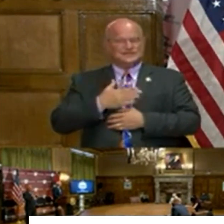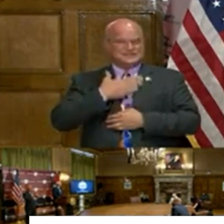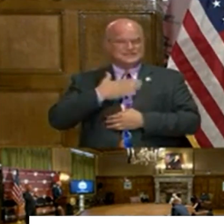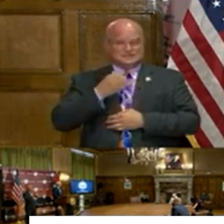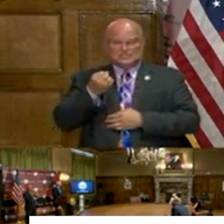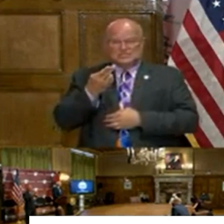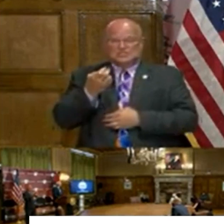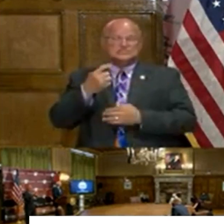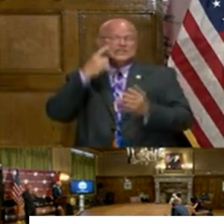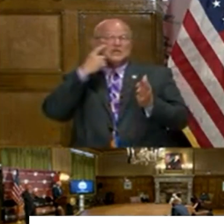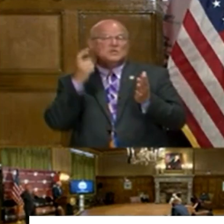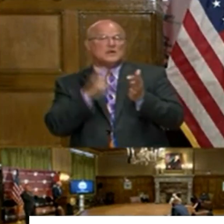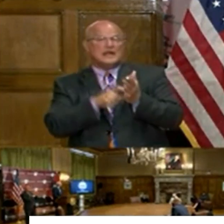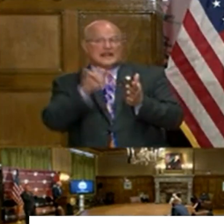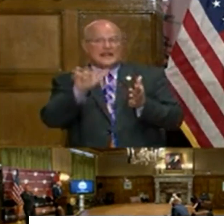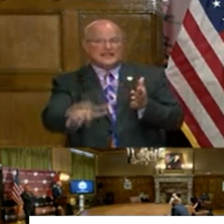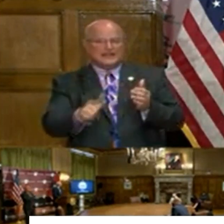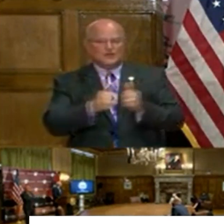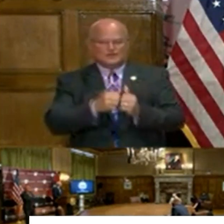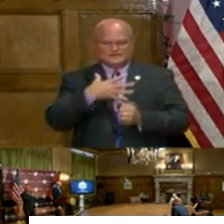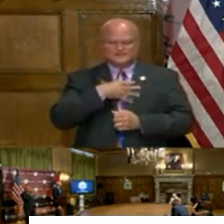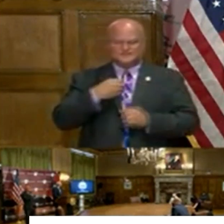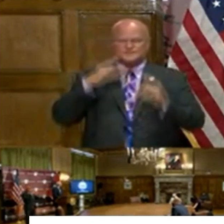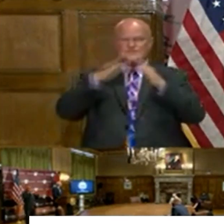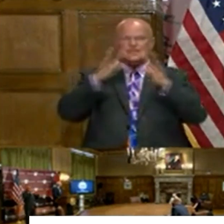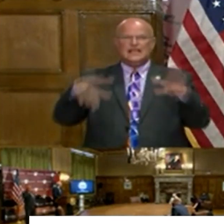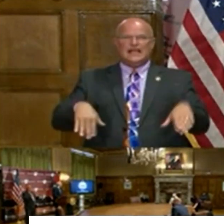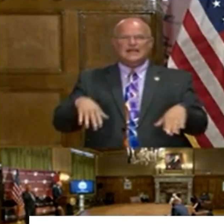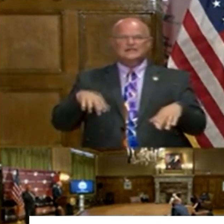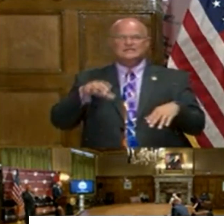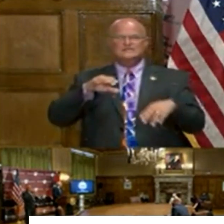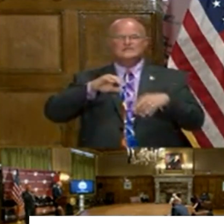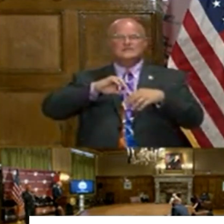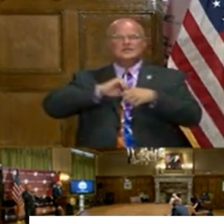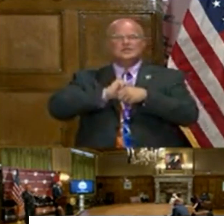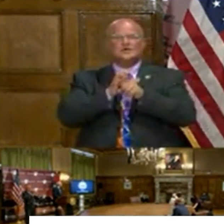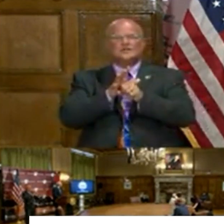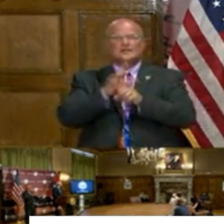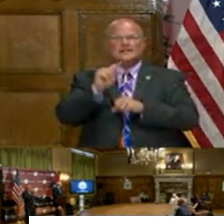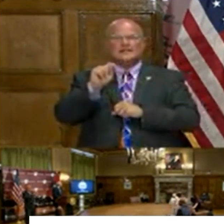that she recognized that with the White House Coronavirus Task Force.